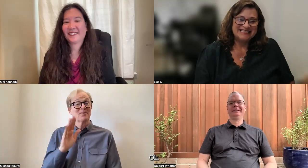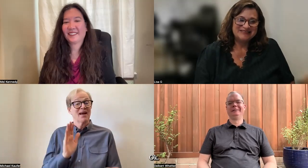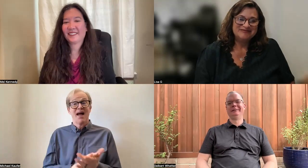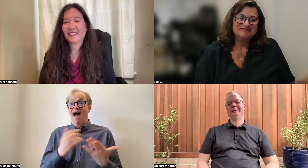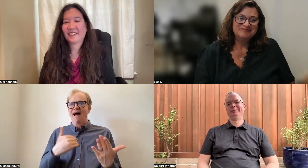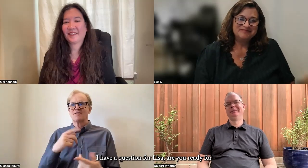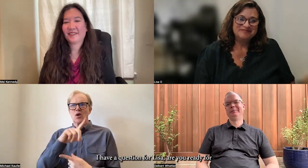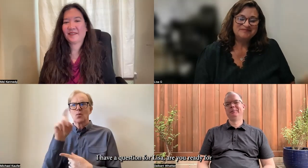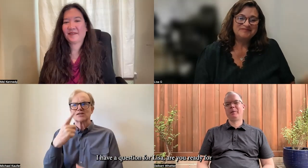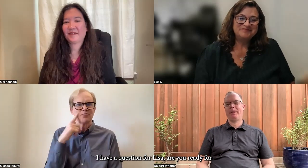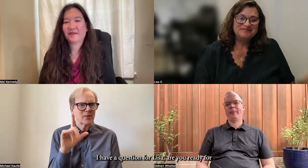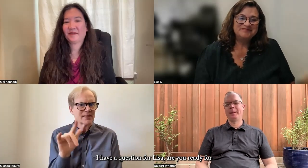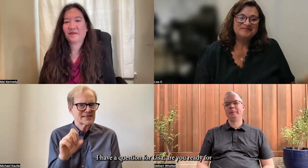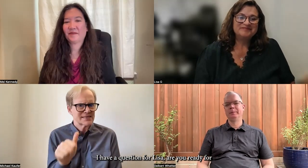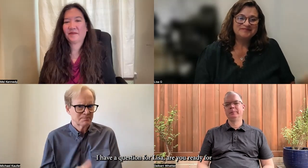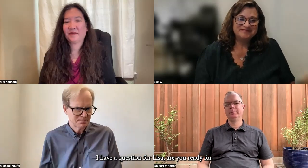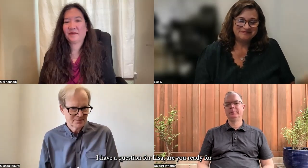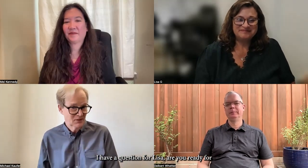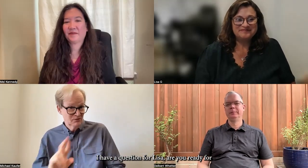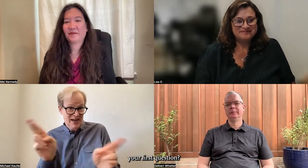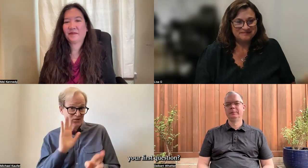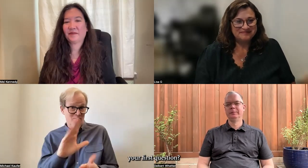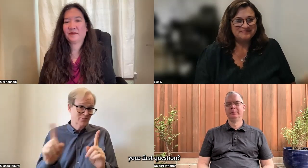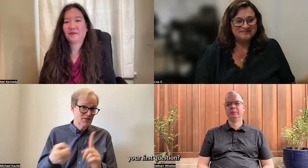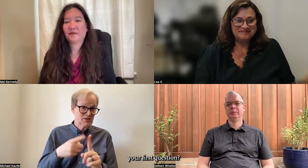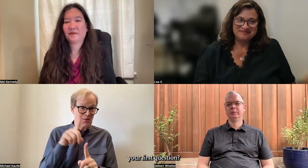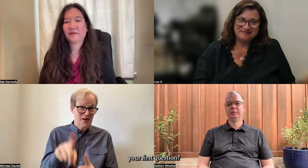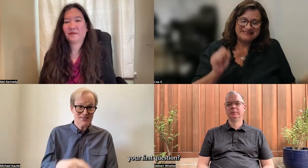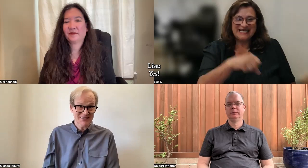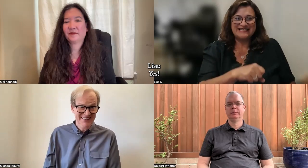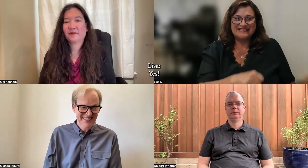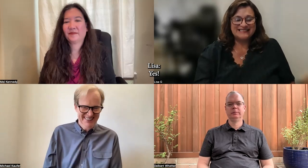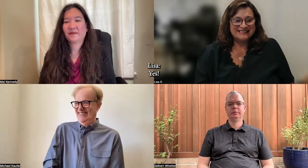Okay. I have a question for Lisa. Are you ready for your first question? Yes.